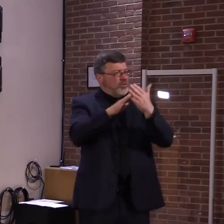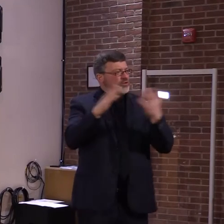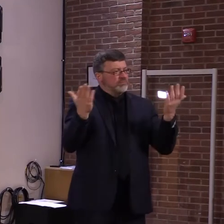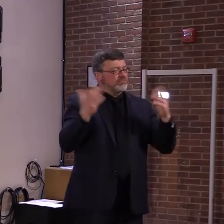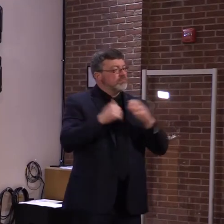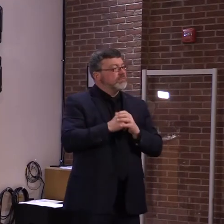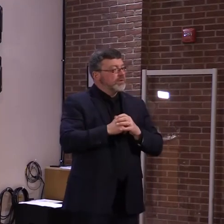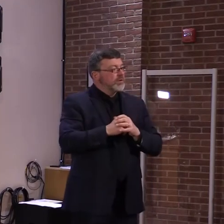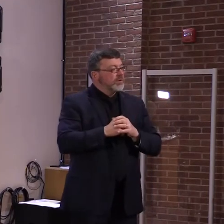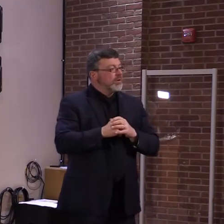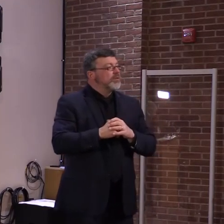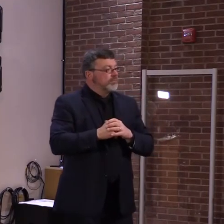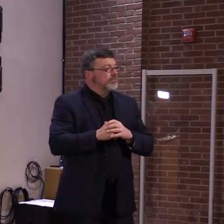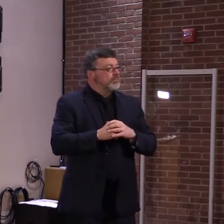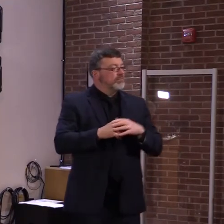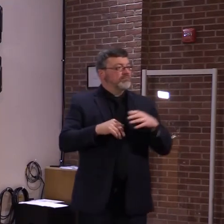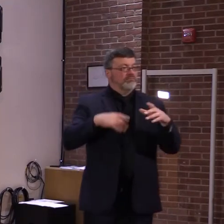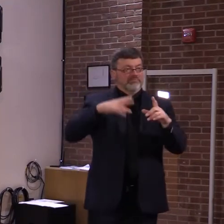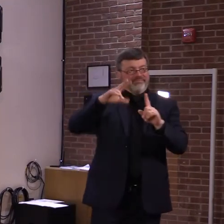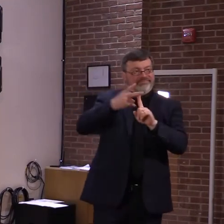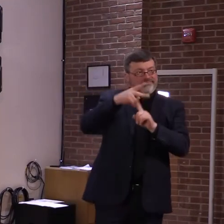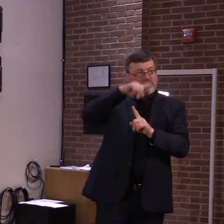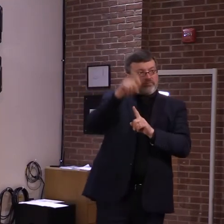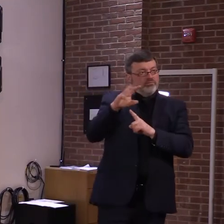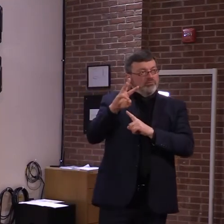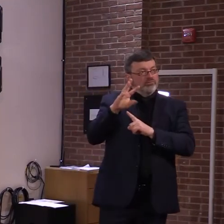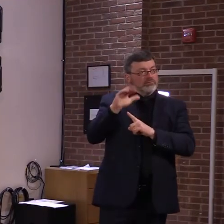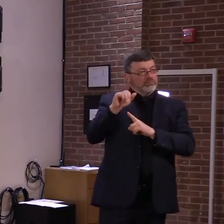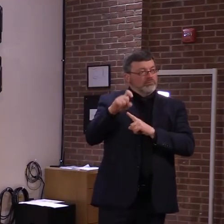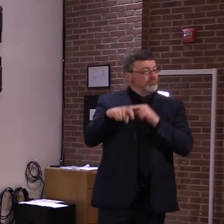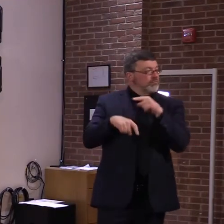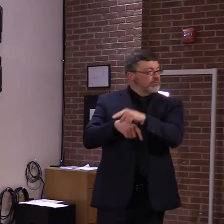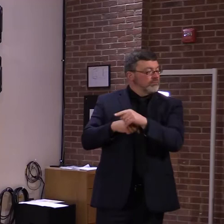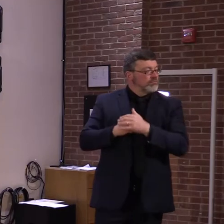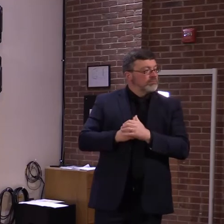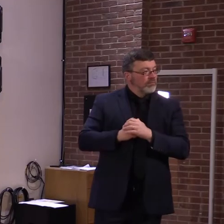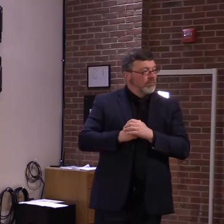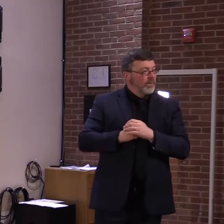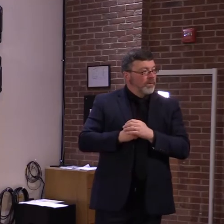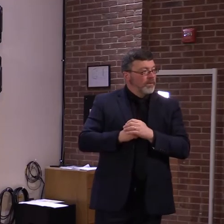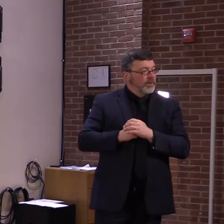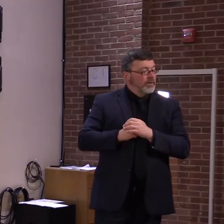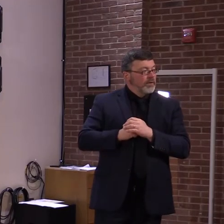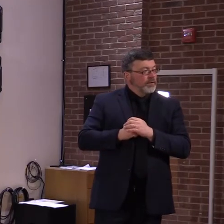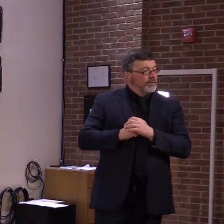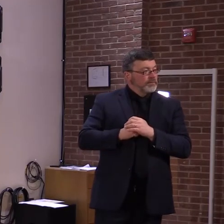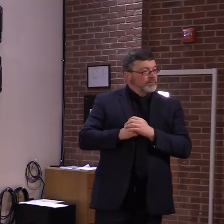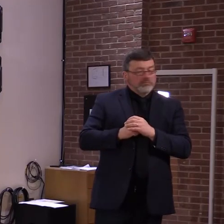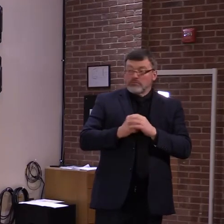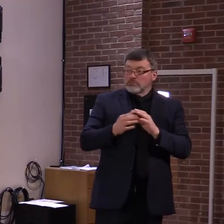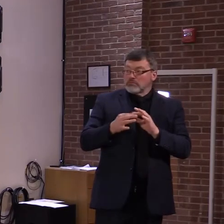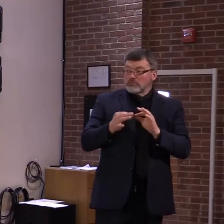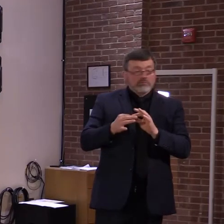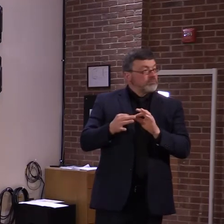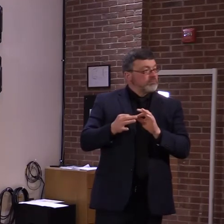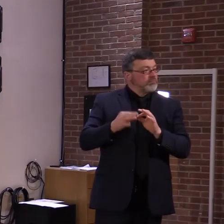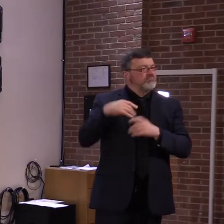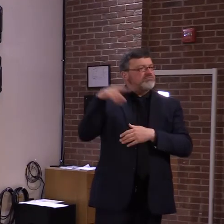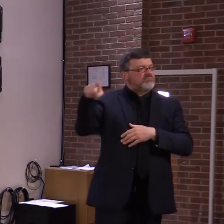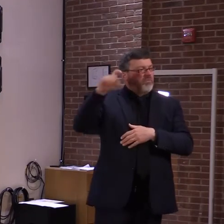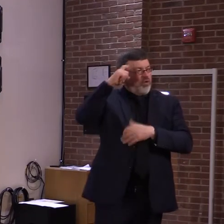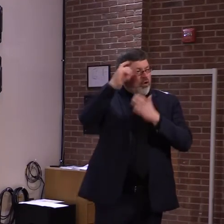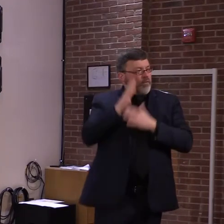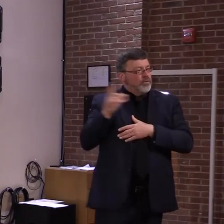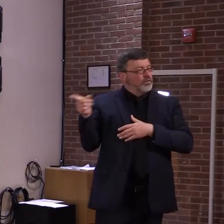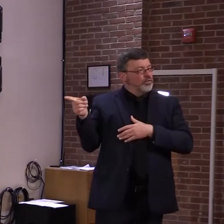for the governor. At what point, if this lower uptake of among younger people persists,